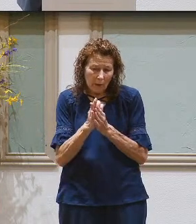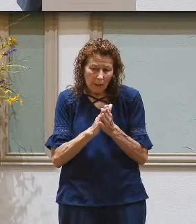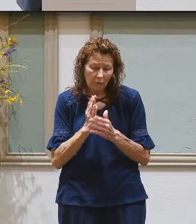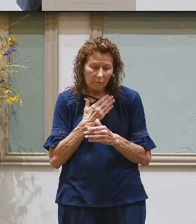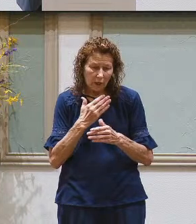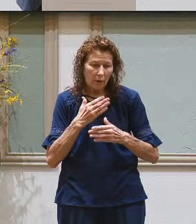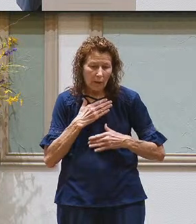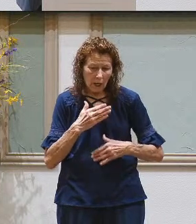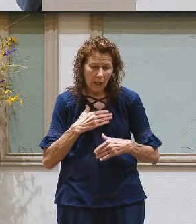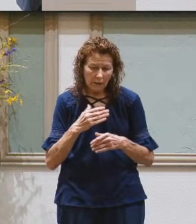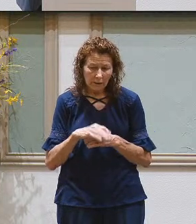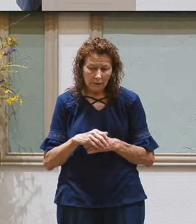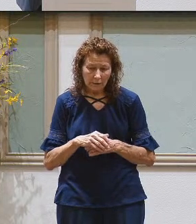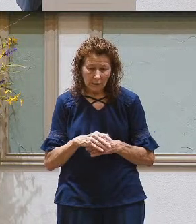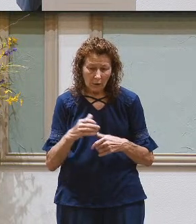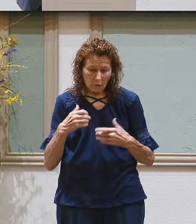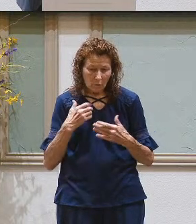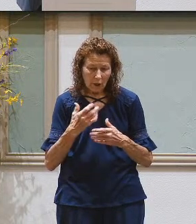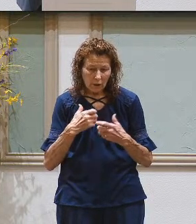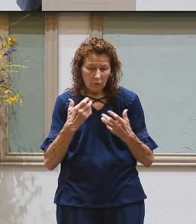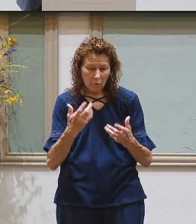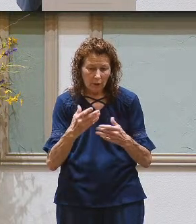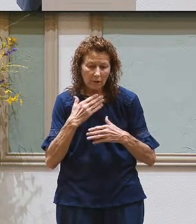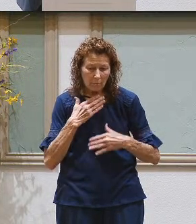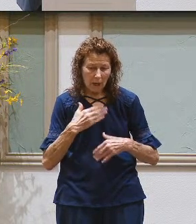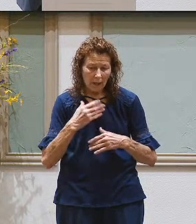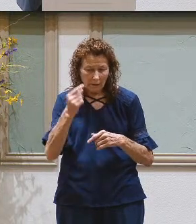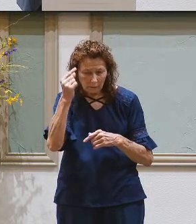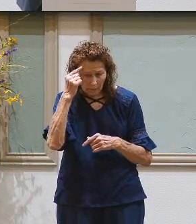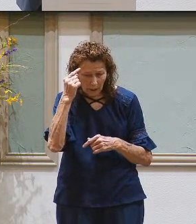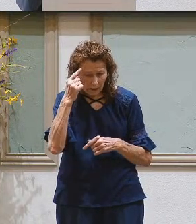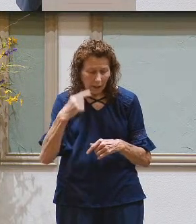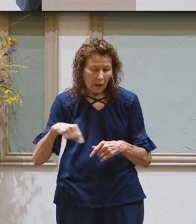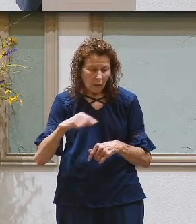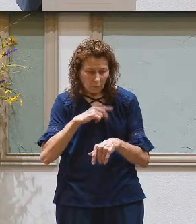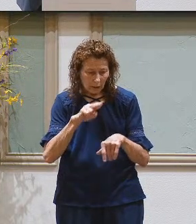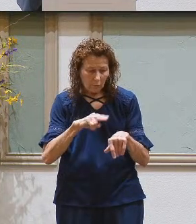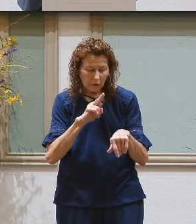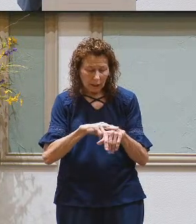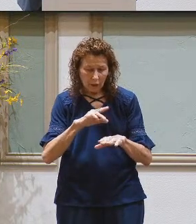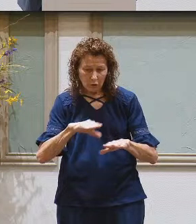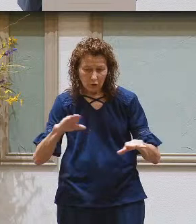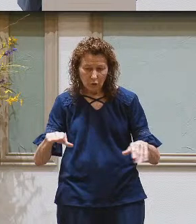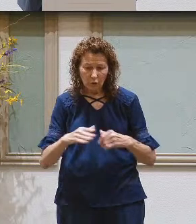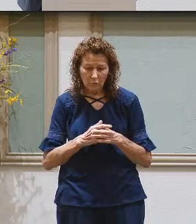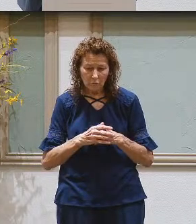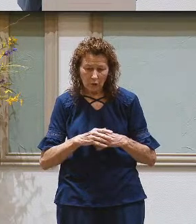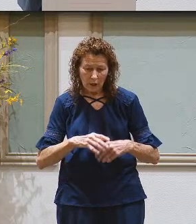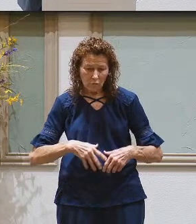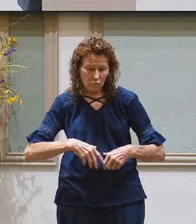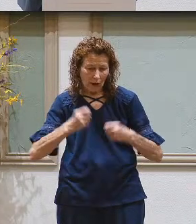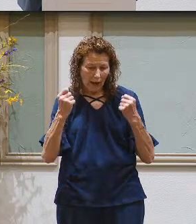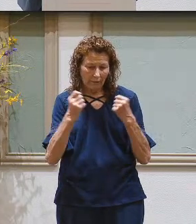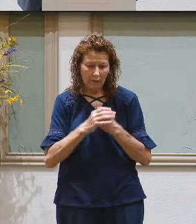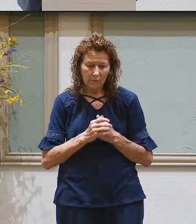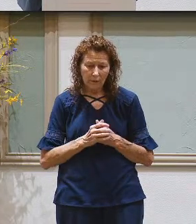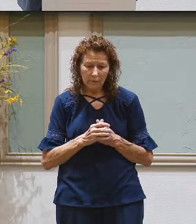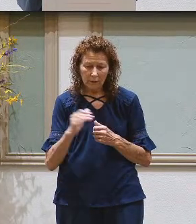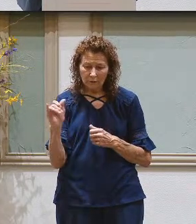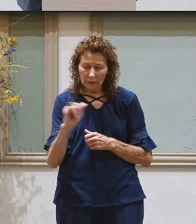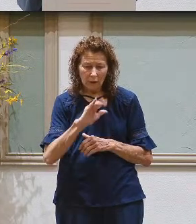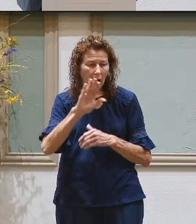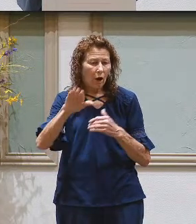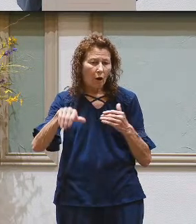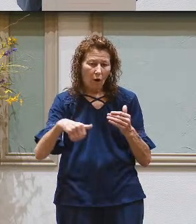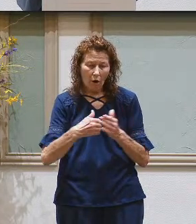flesh carrying out the desires of the body and the mind and were by nature children of wrath just